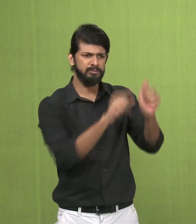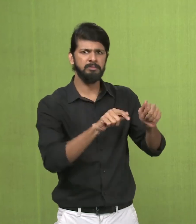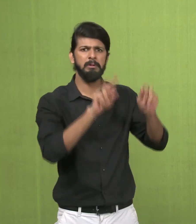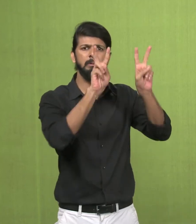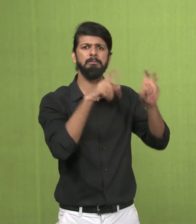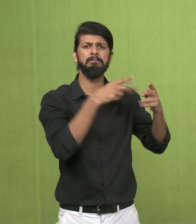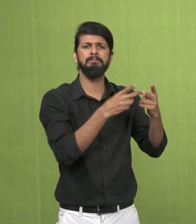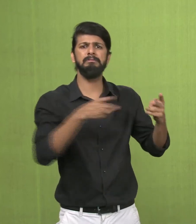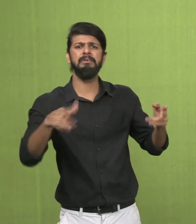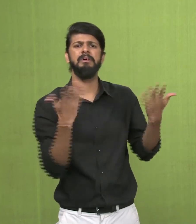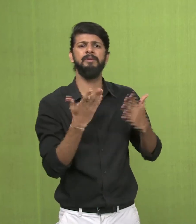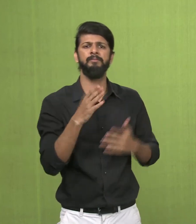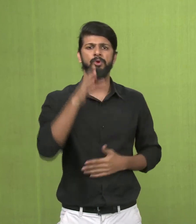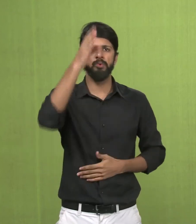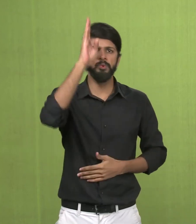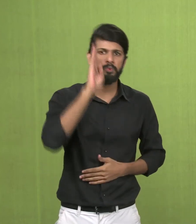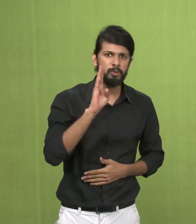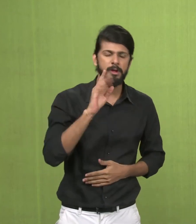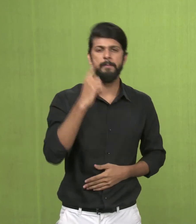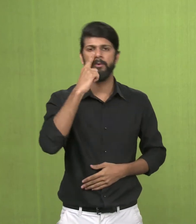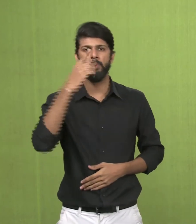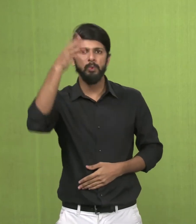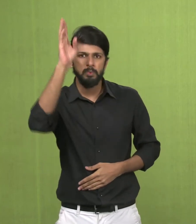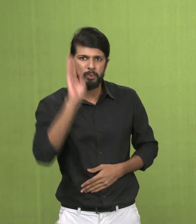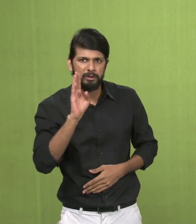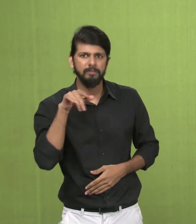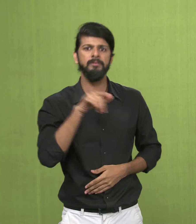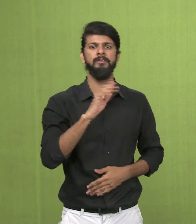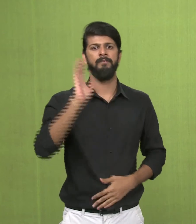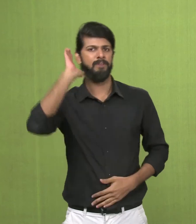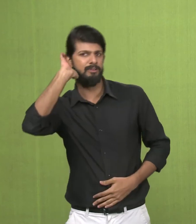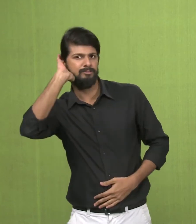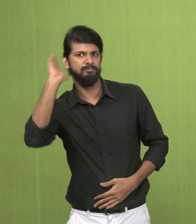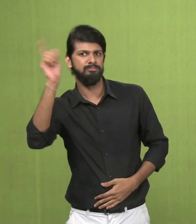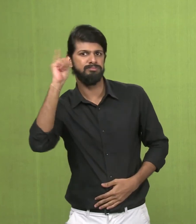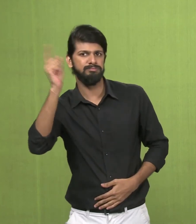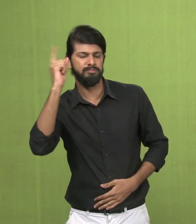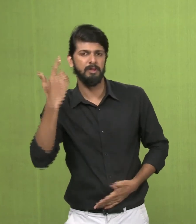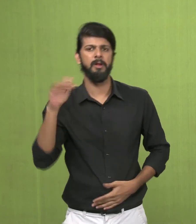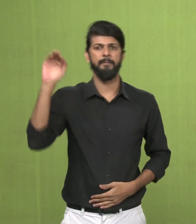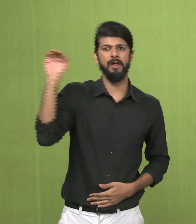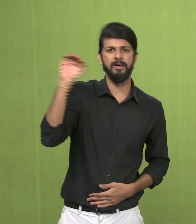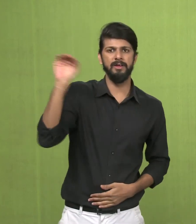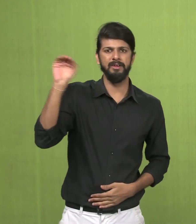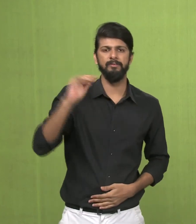The sculptures of various gods and goddesses were done. For example, Vishnu,